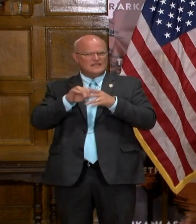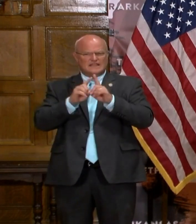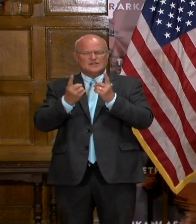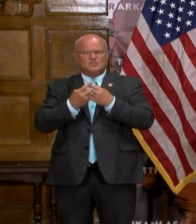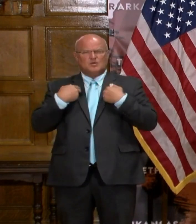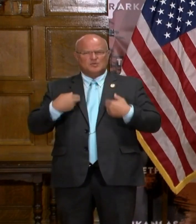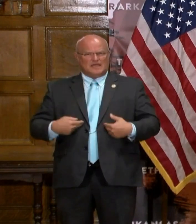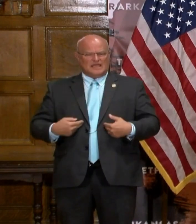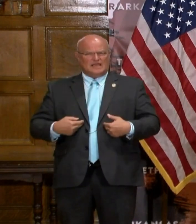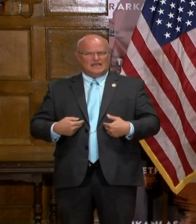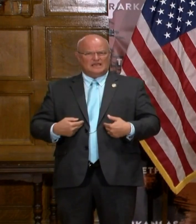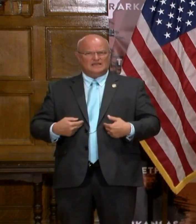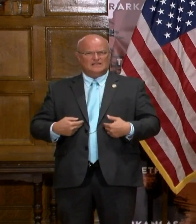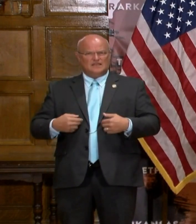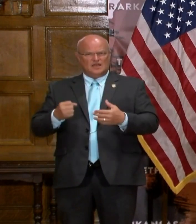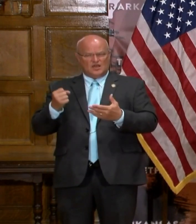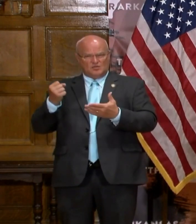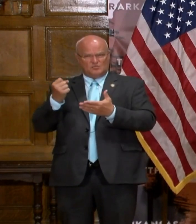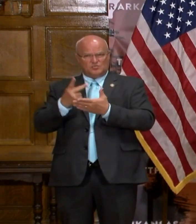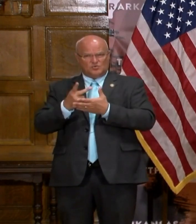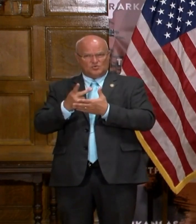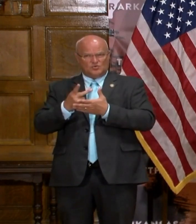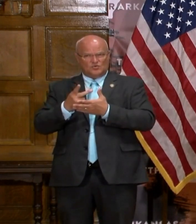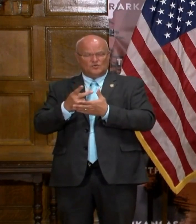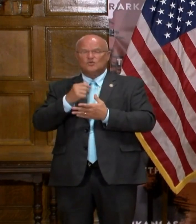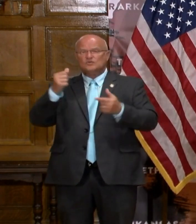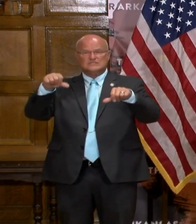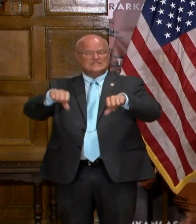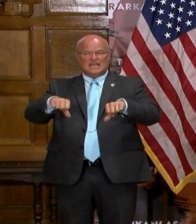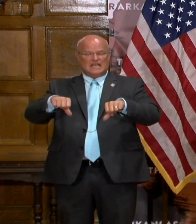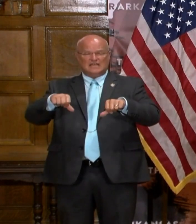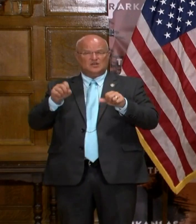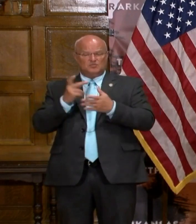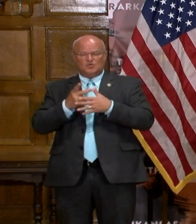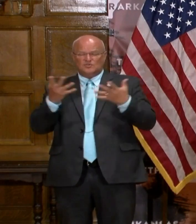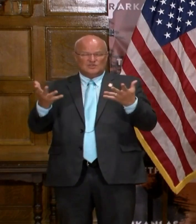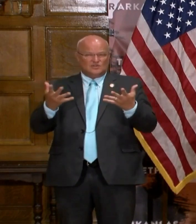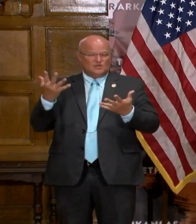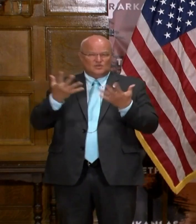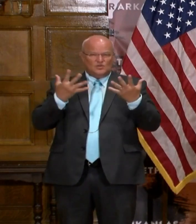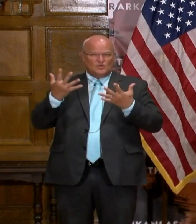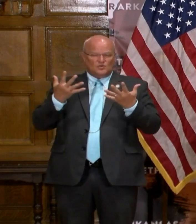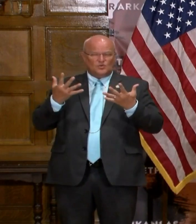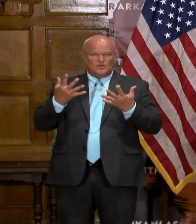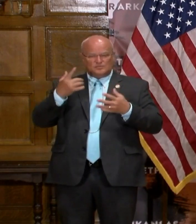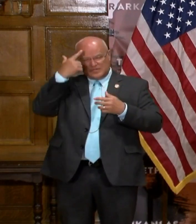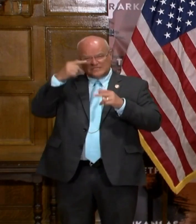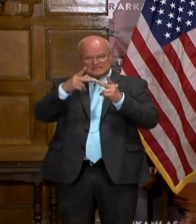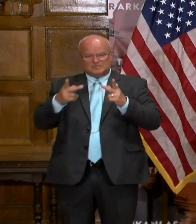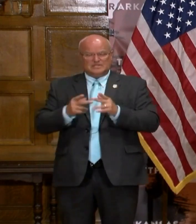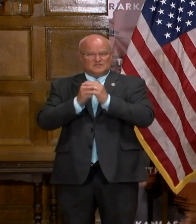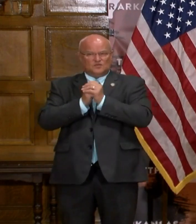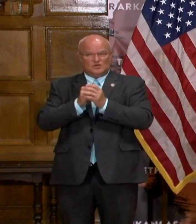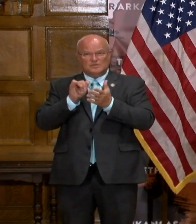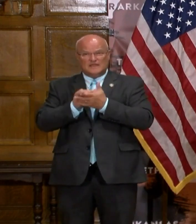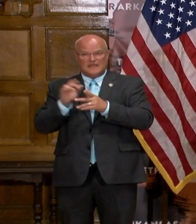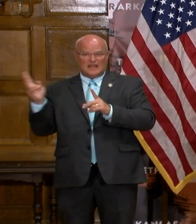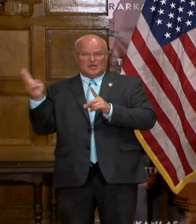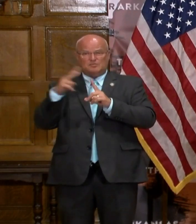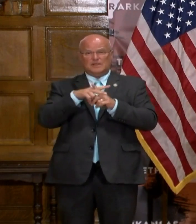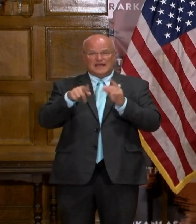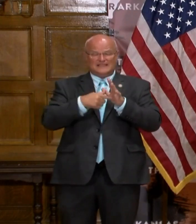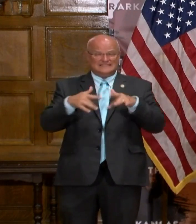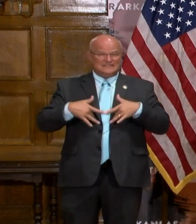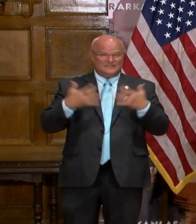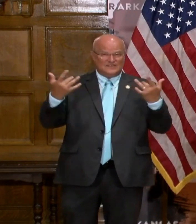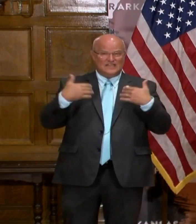of Health can't approve nor deny the permit because of your exception for places of worship. So does that apply to this